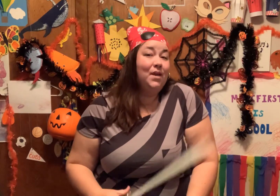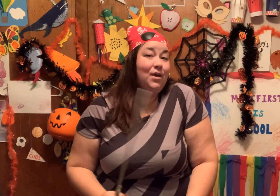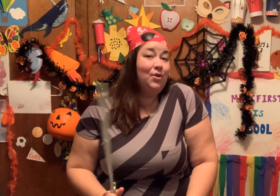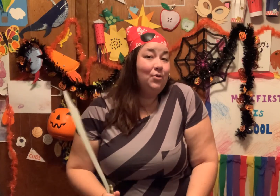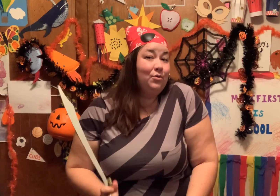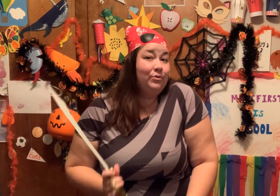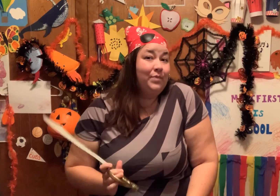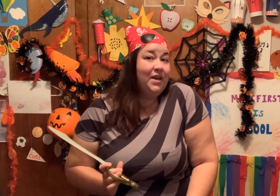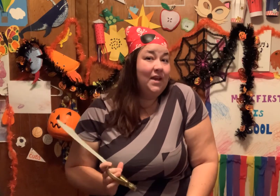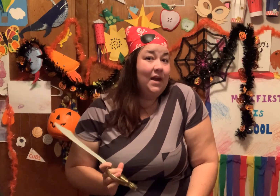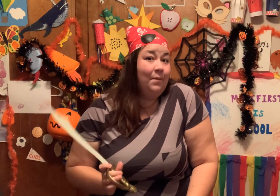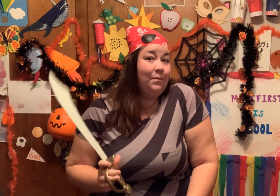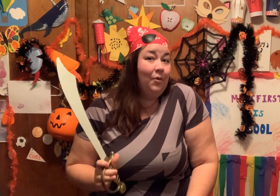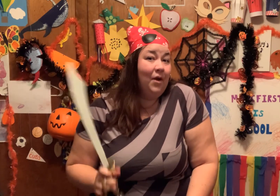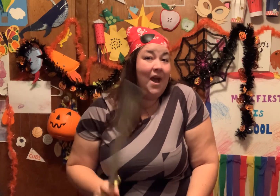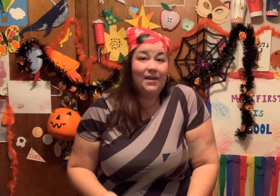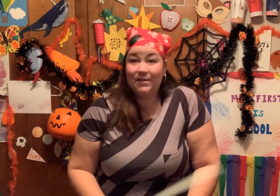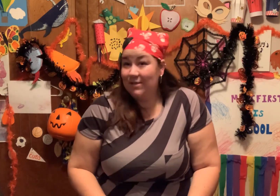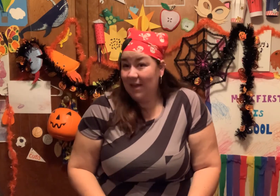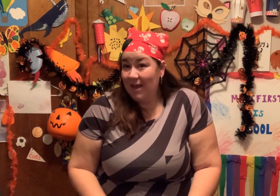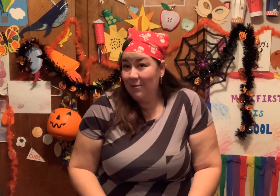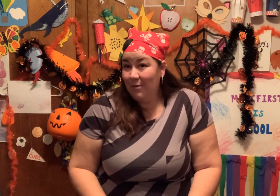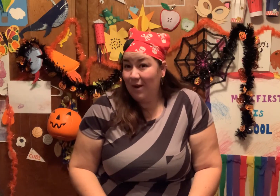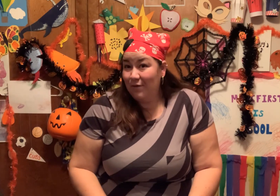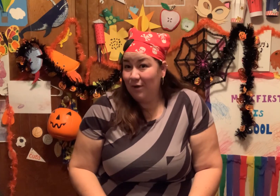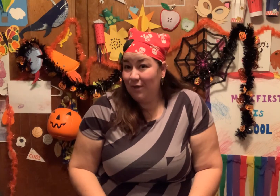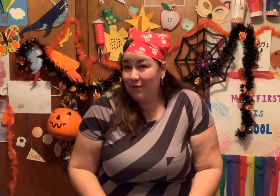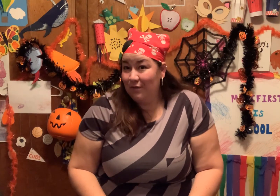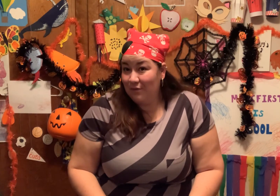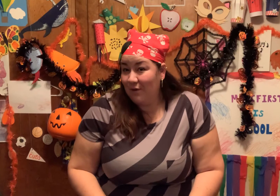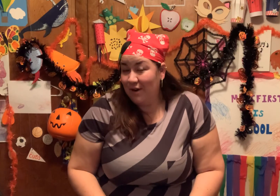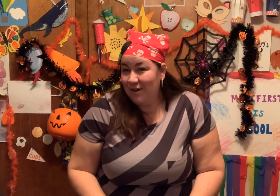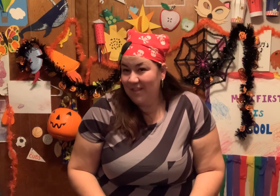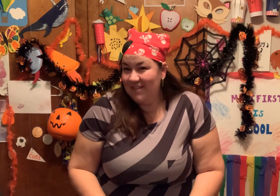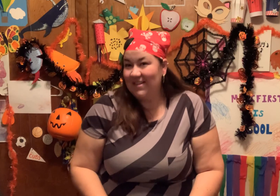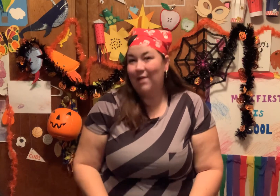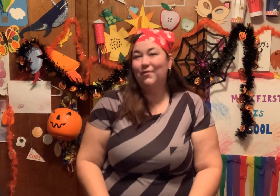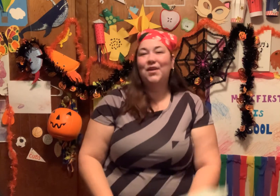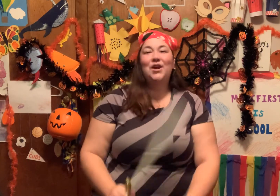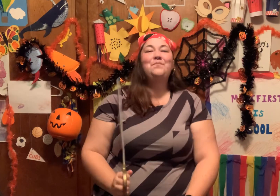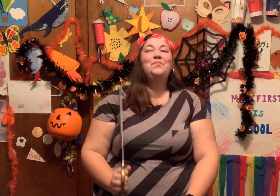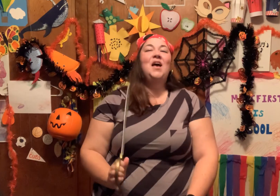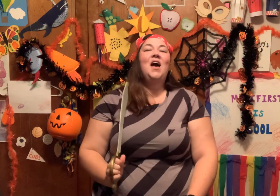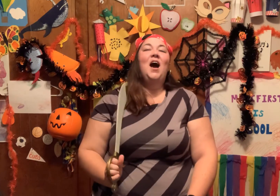you pick it up or ask to get it whenever you're at the store during this time of year.